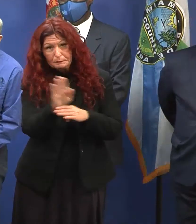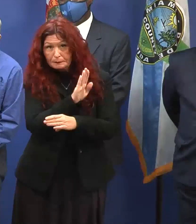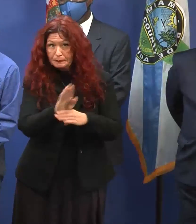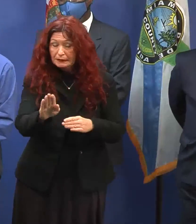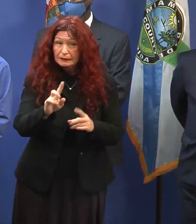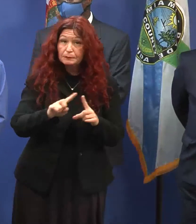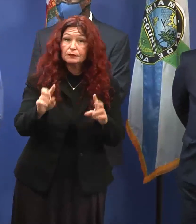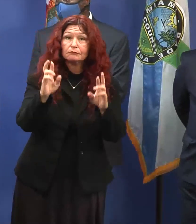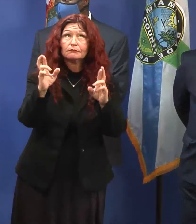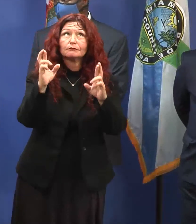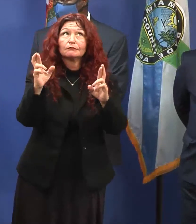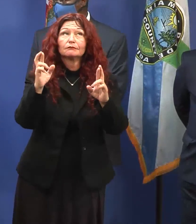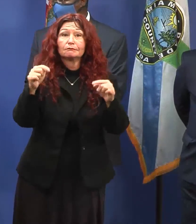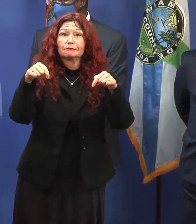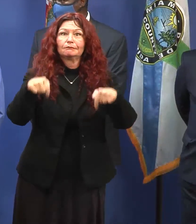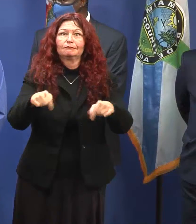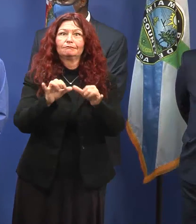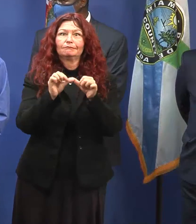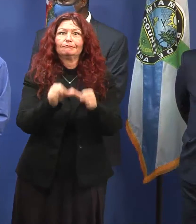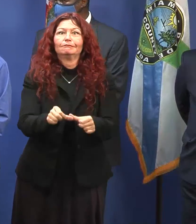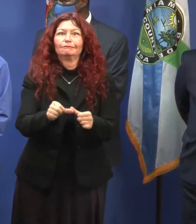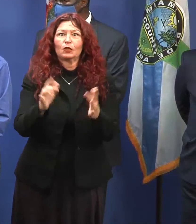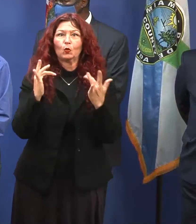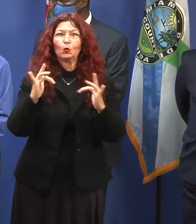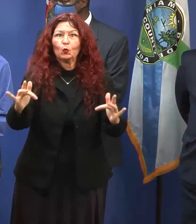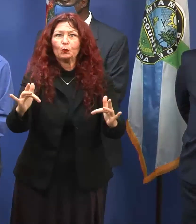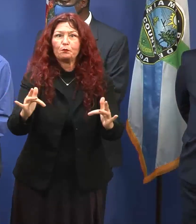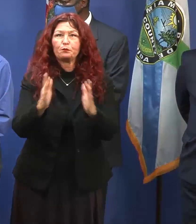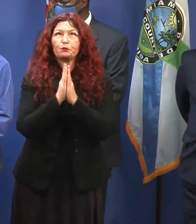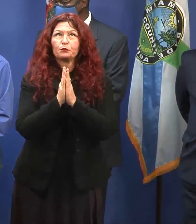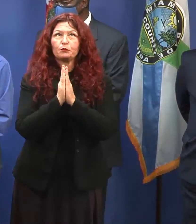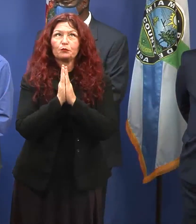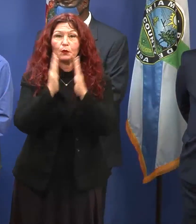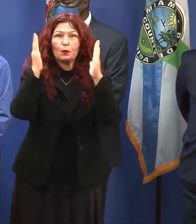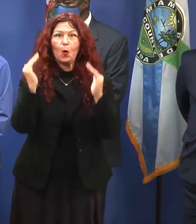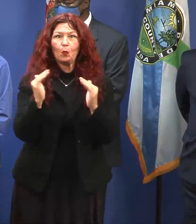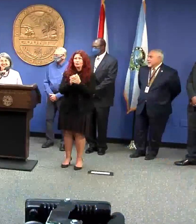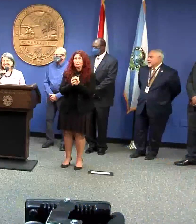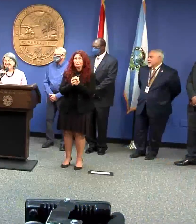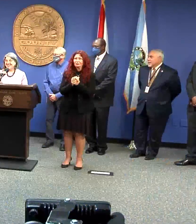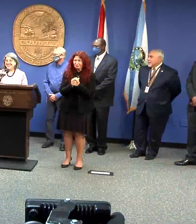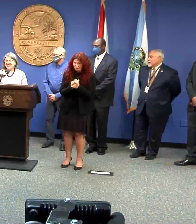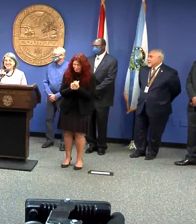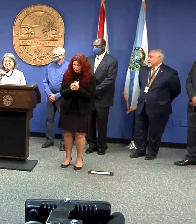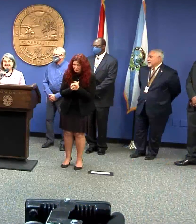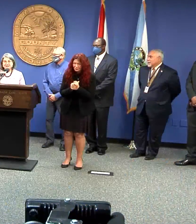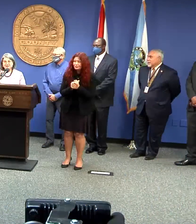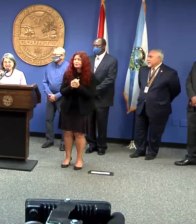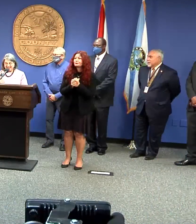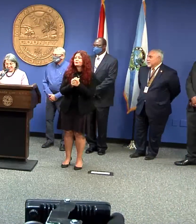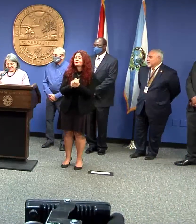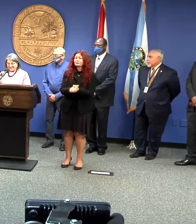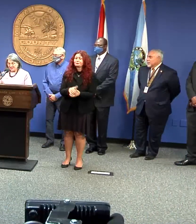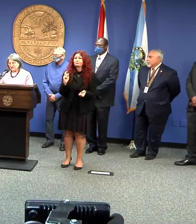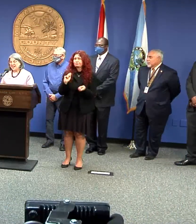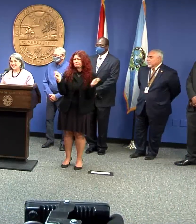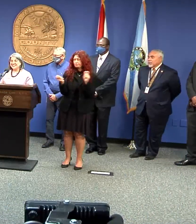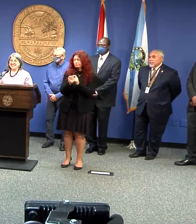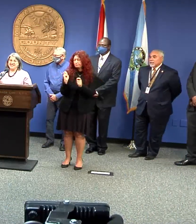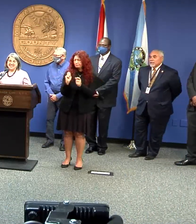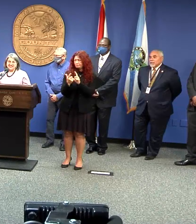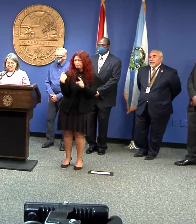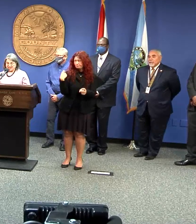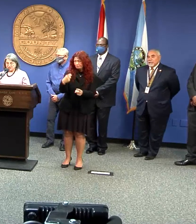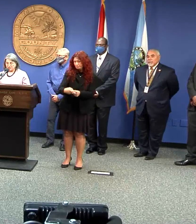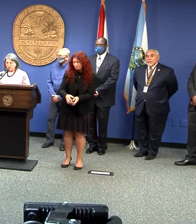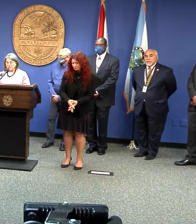as full as it has been in the past. It's hope. Madam Mayor? We can only hope. La temporada de huracanes